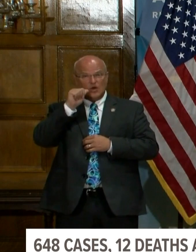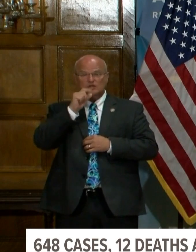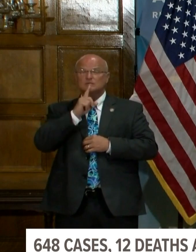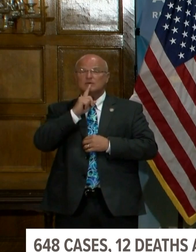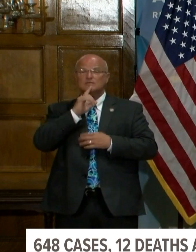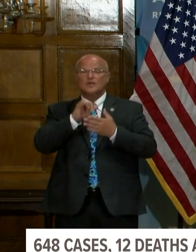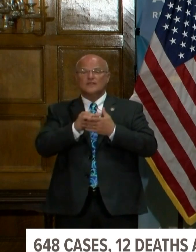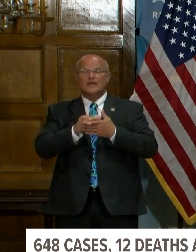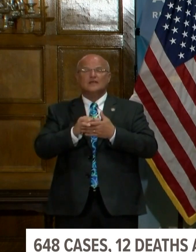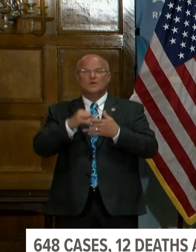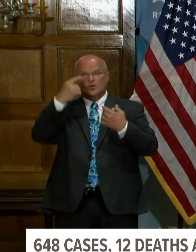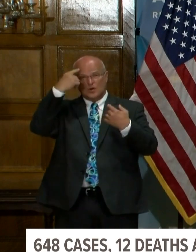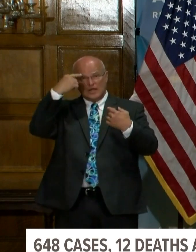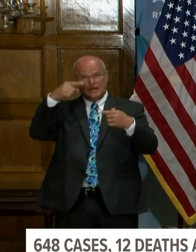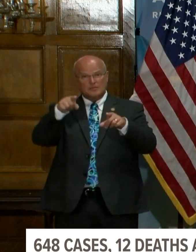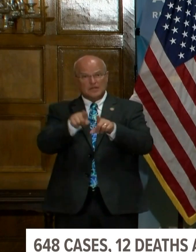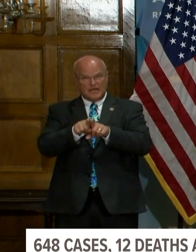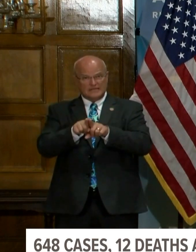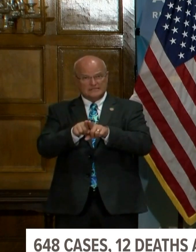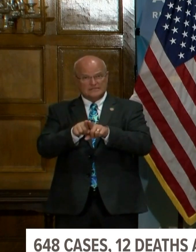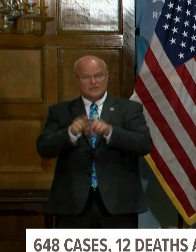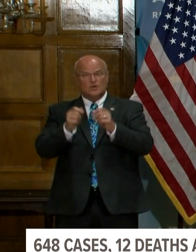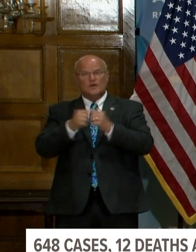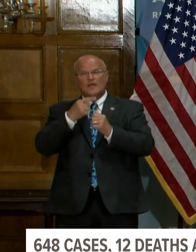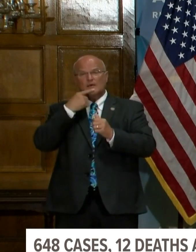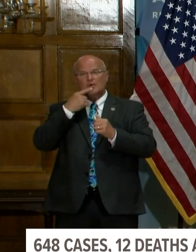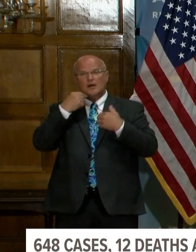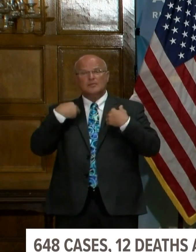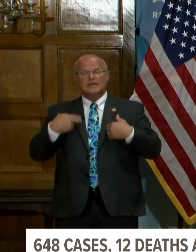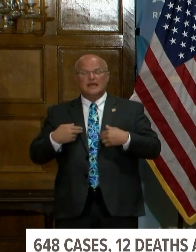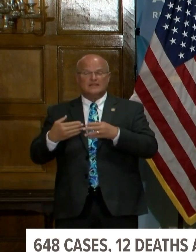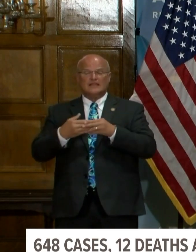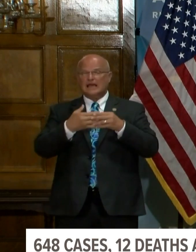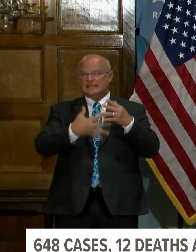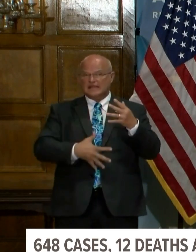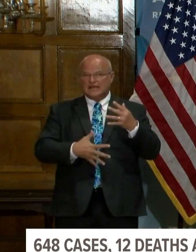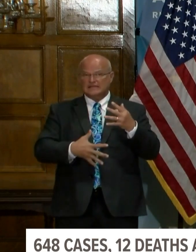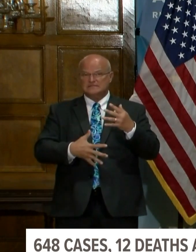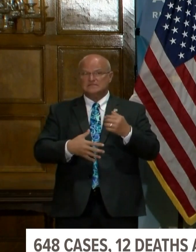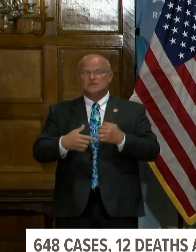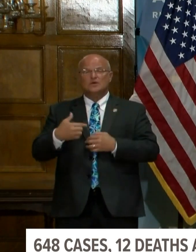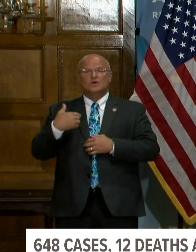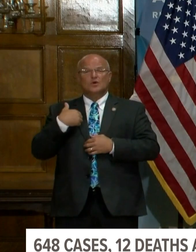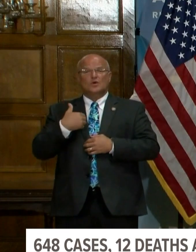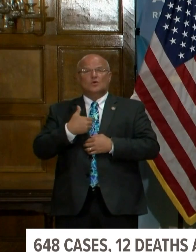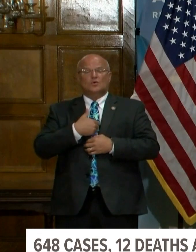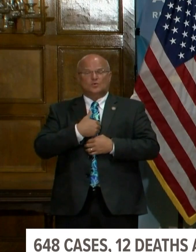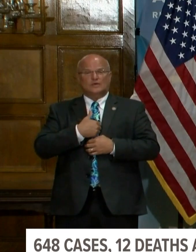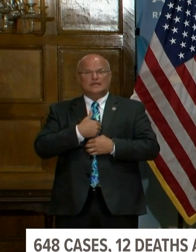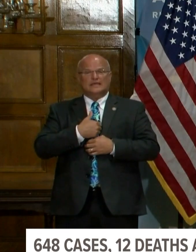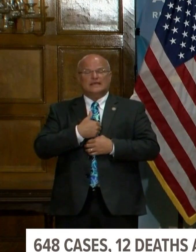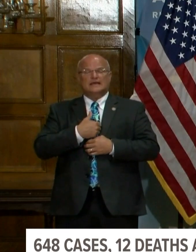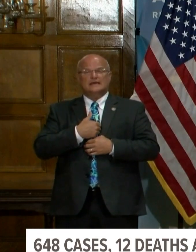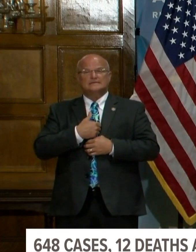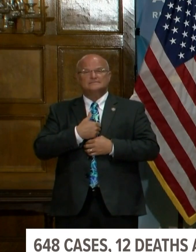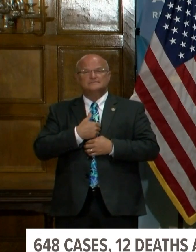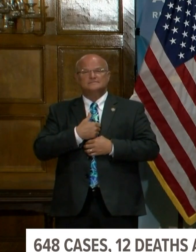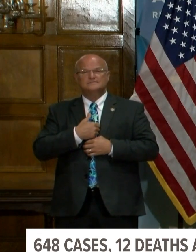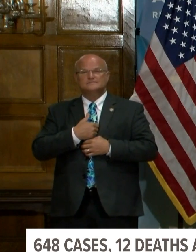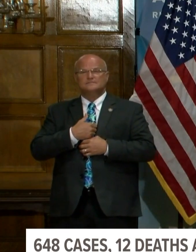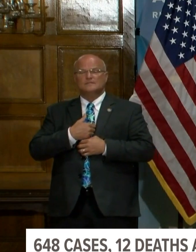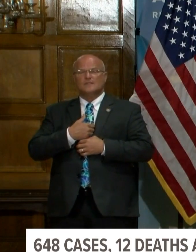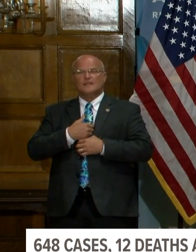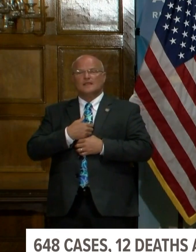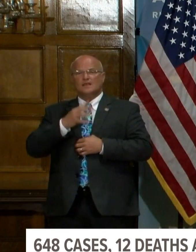to make sure there was compliance with our public health guidelines. We enlisted our